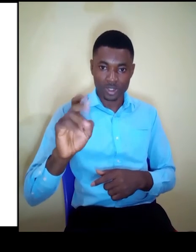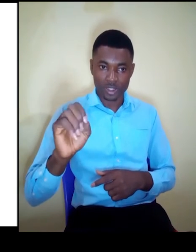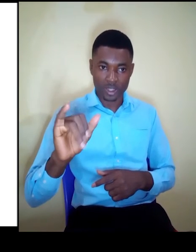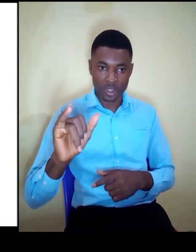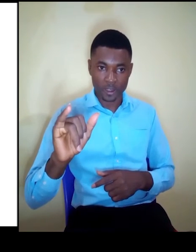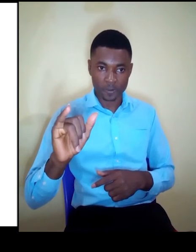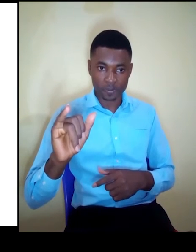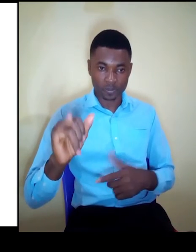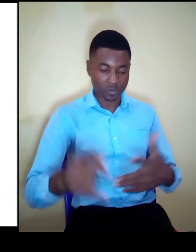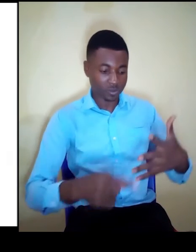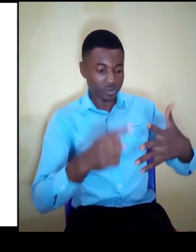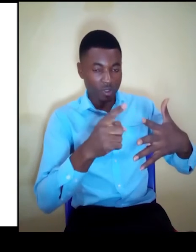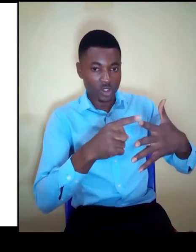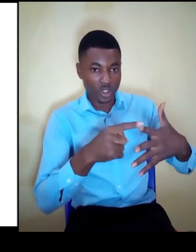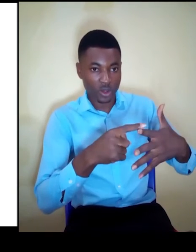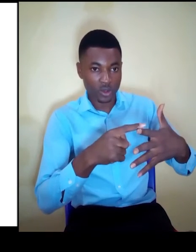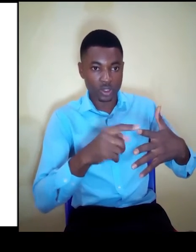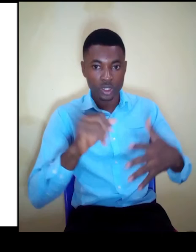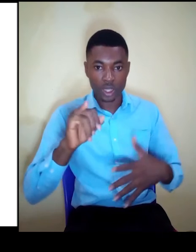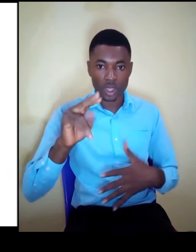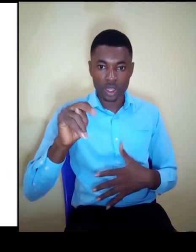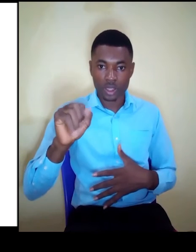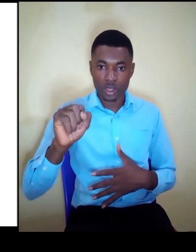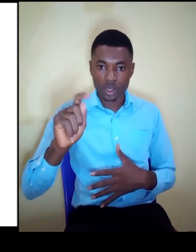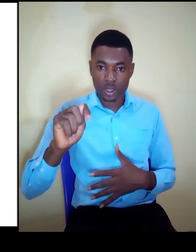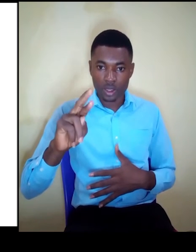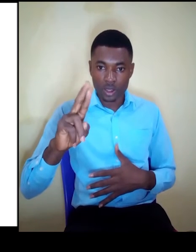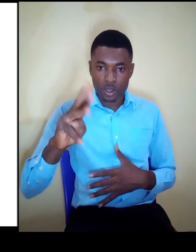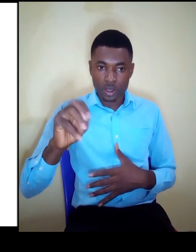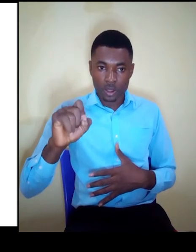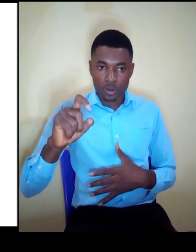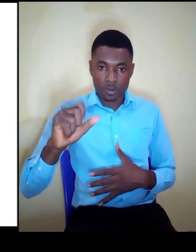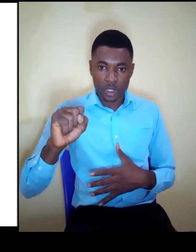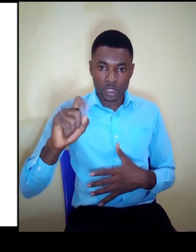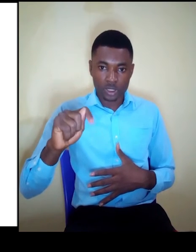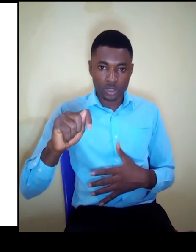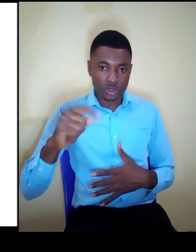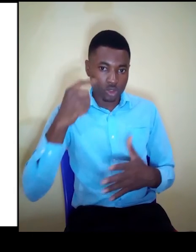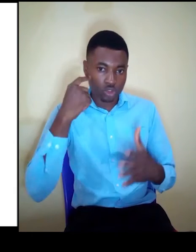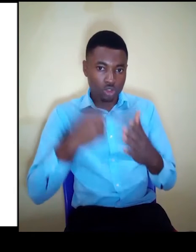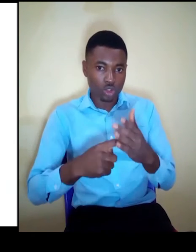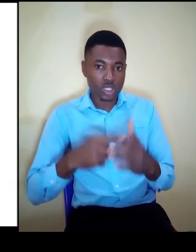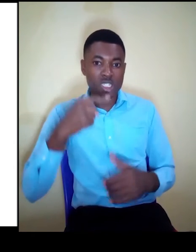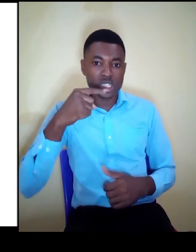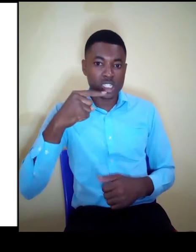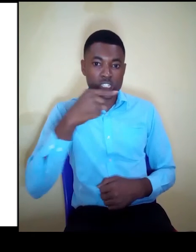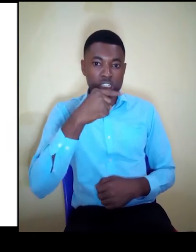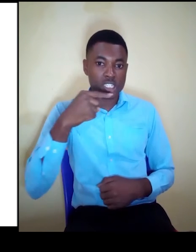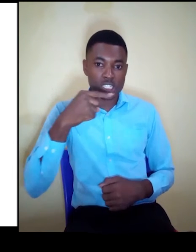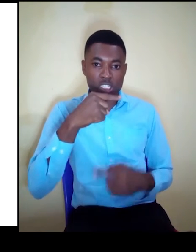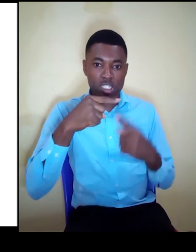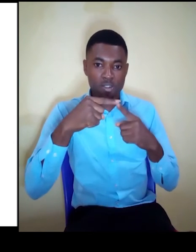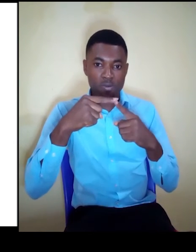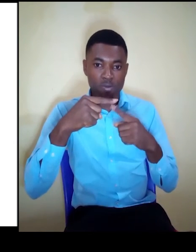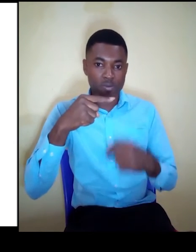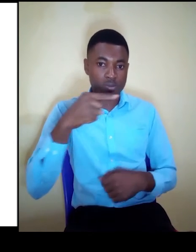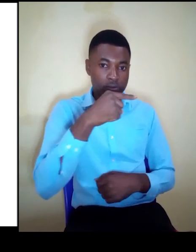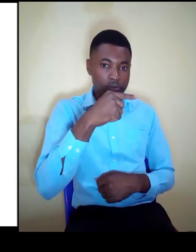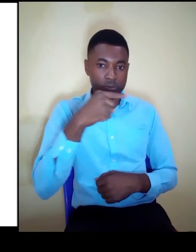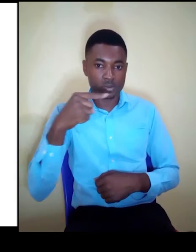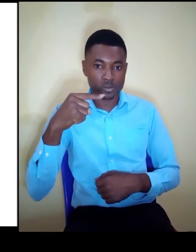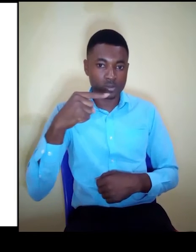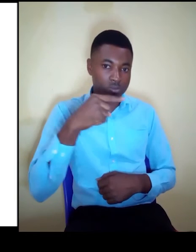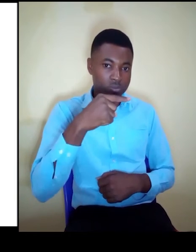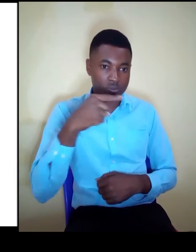depicting features of the object and performs action related to it. So toothbrush, the hand moving, the index finger moving back